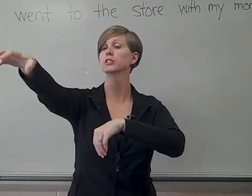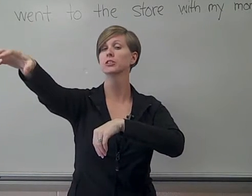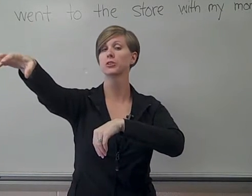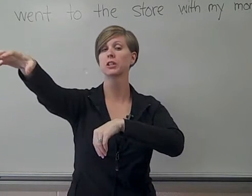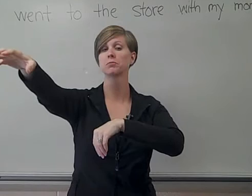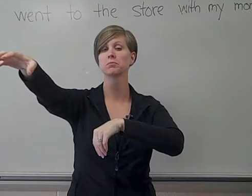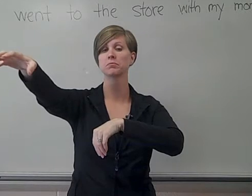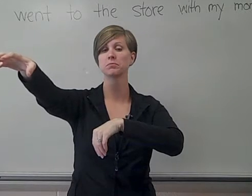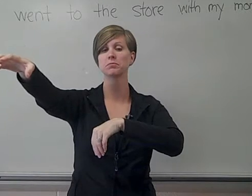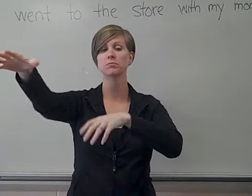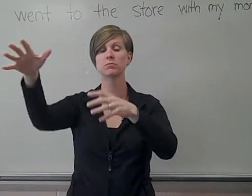the store,